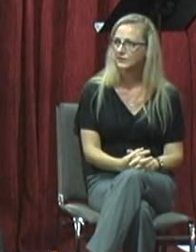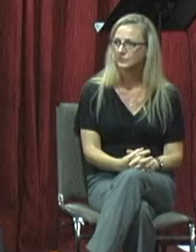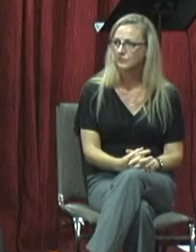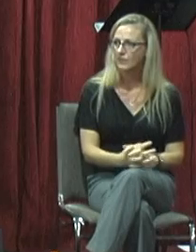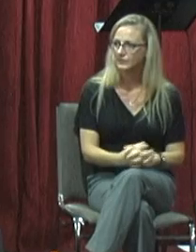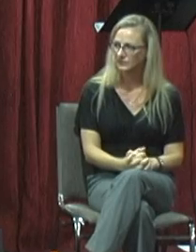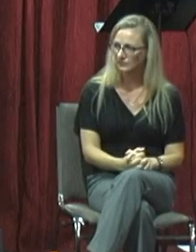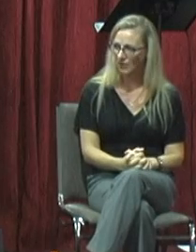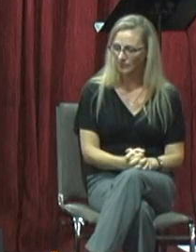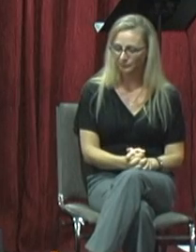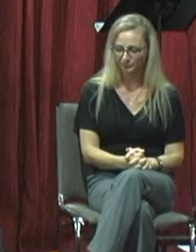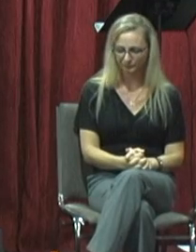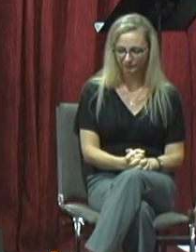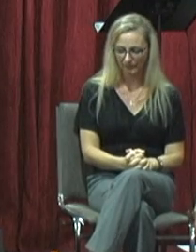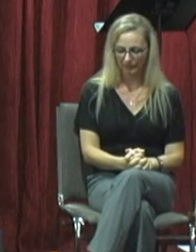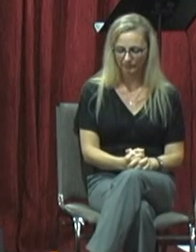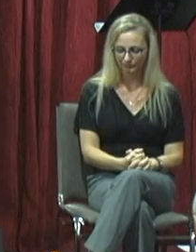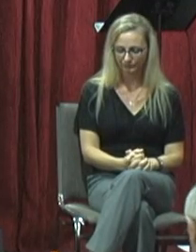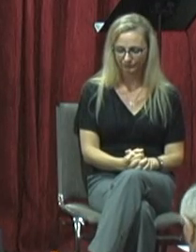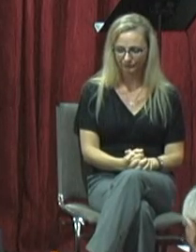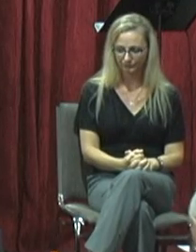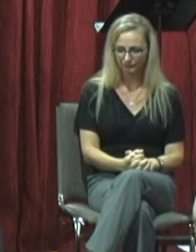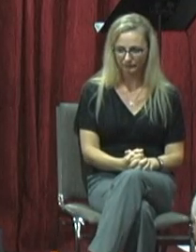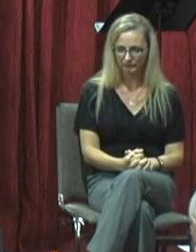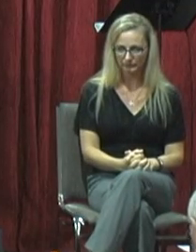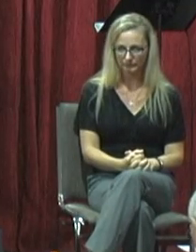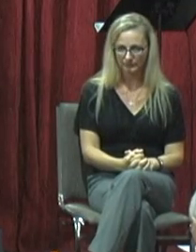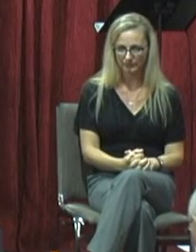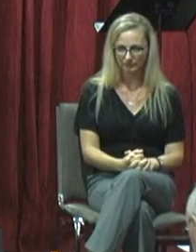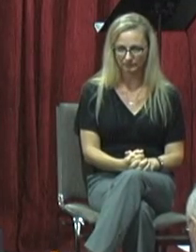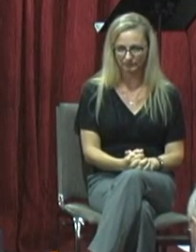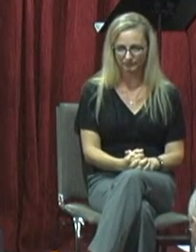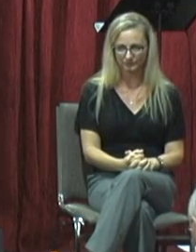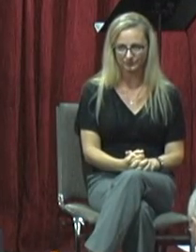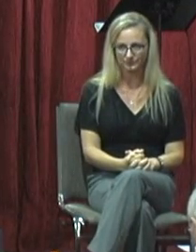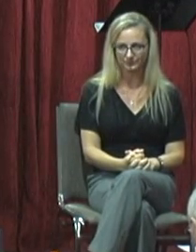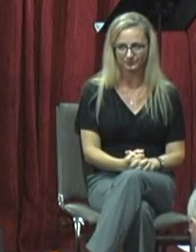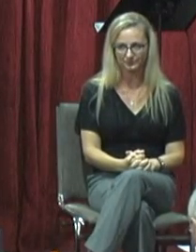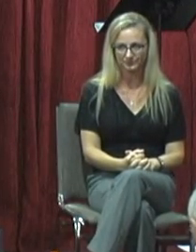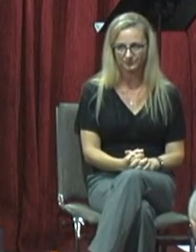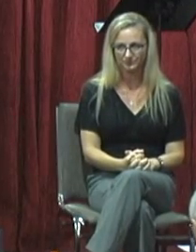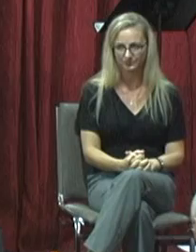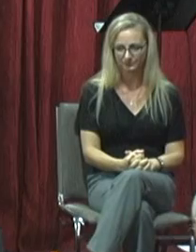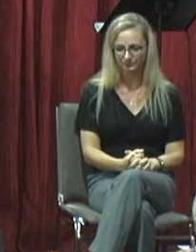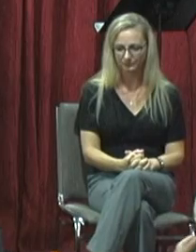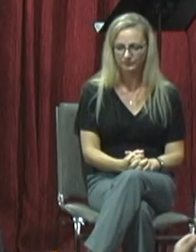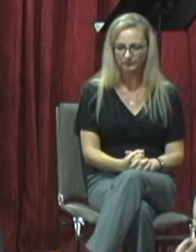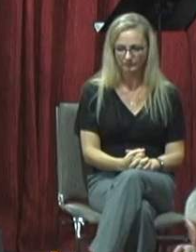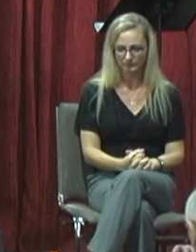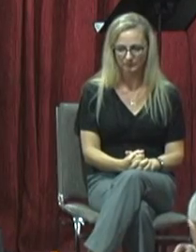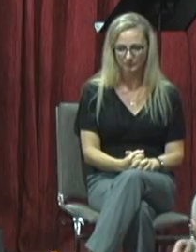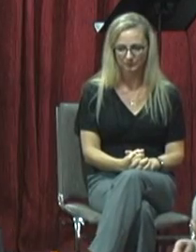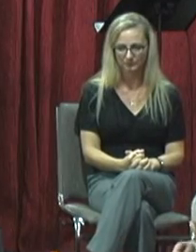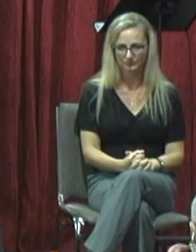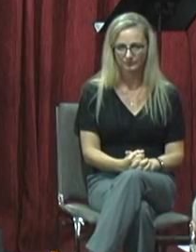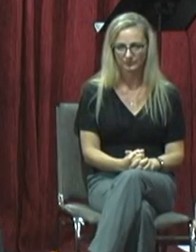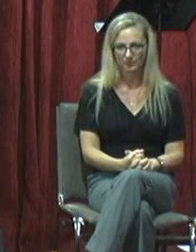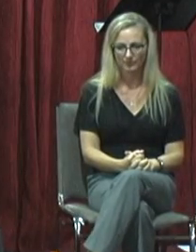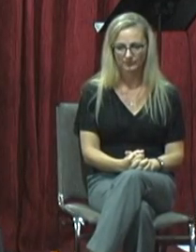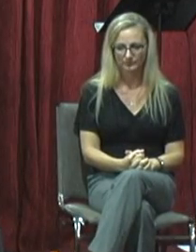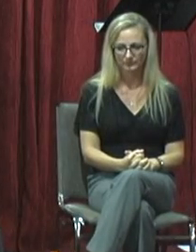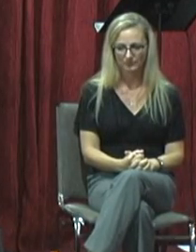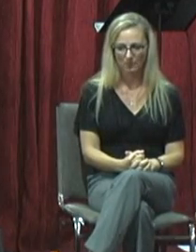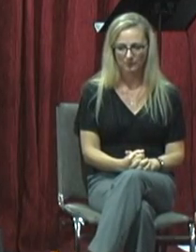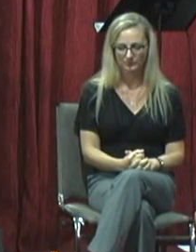good Bible students do. When you want to know about a particular word, you go to the first occurrence in the Bible, when it